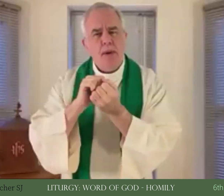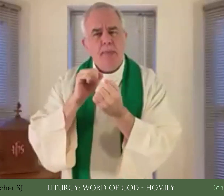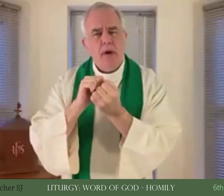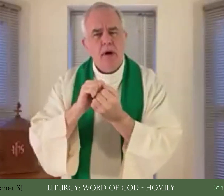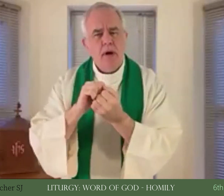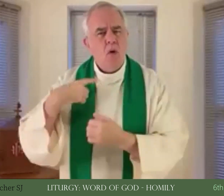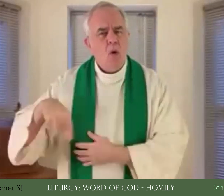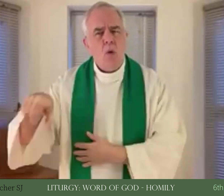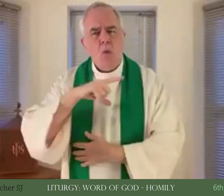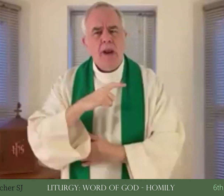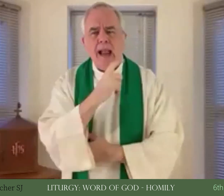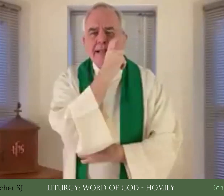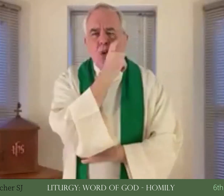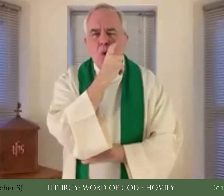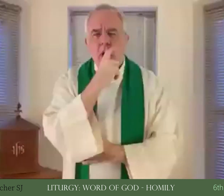Remember, we had to wear